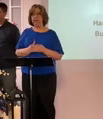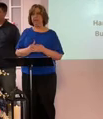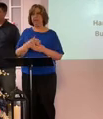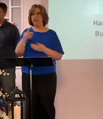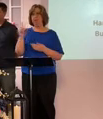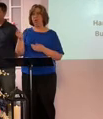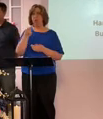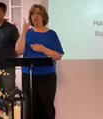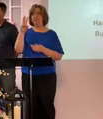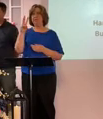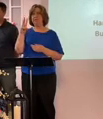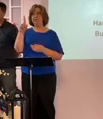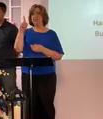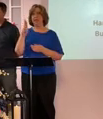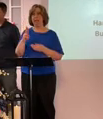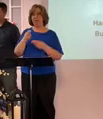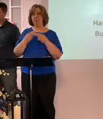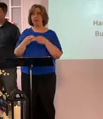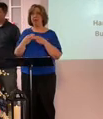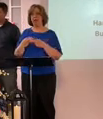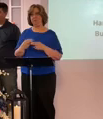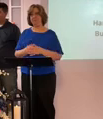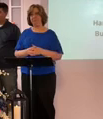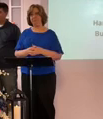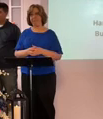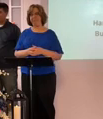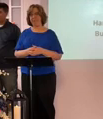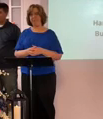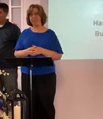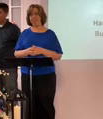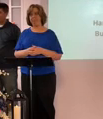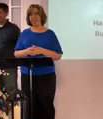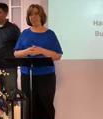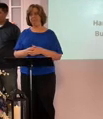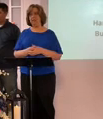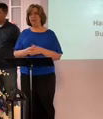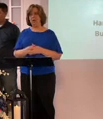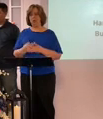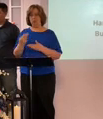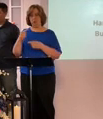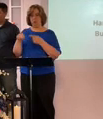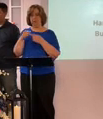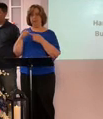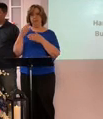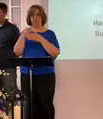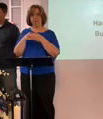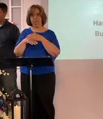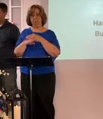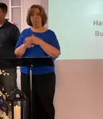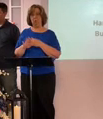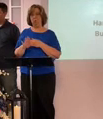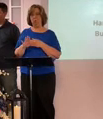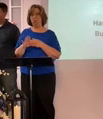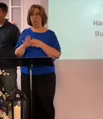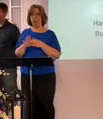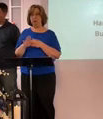bird. He was only 6.5 pounds. And when they were born, we just did the C-section right off the